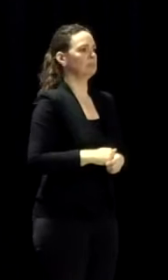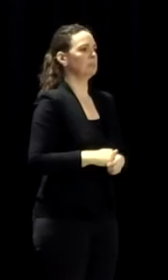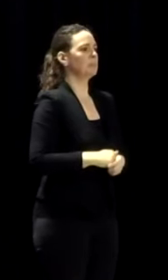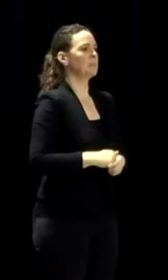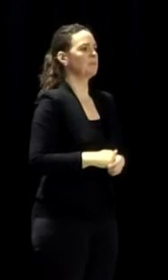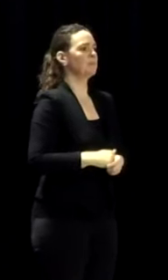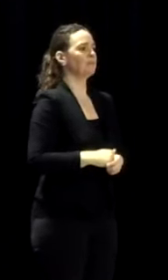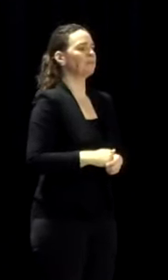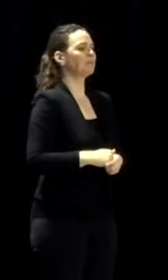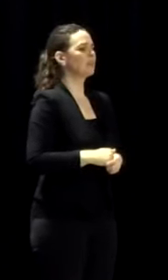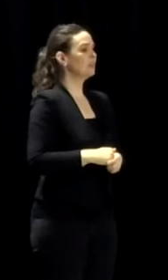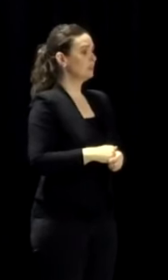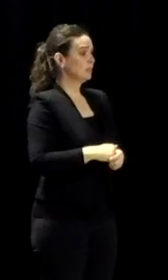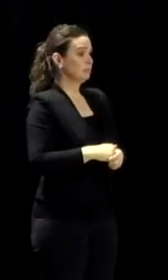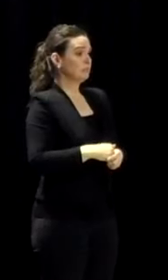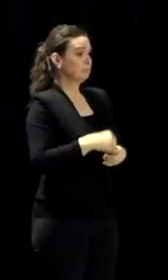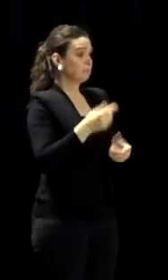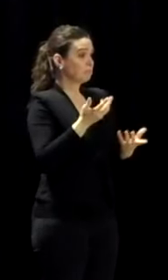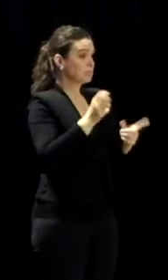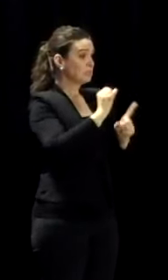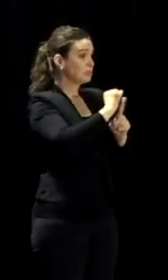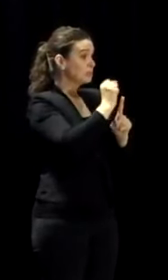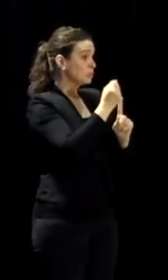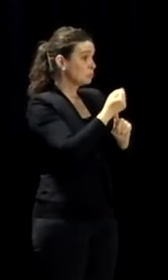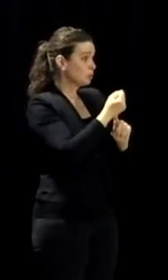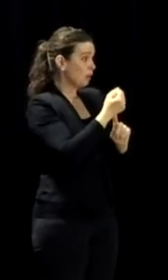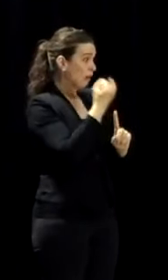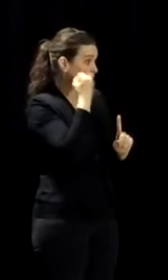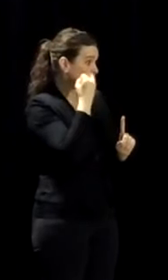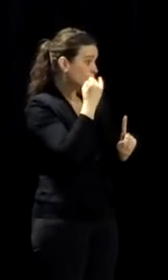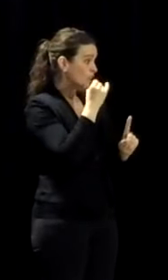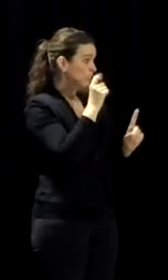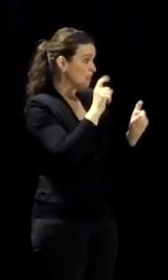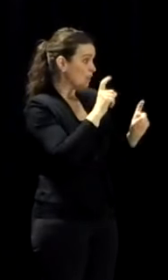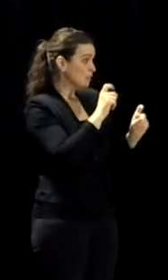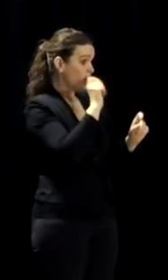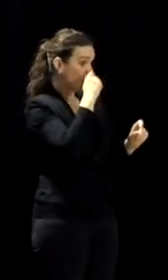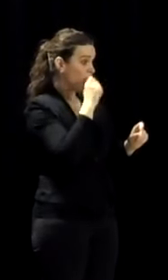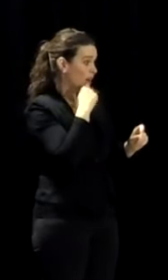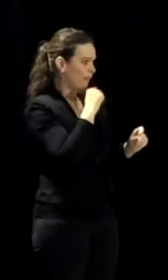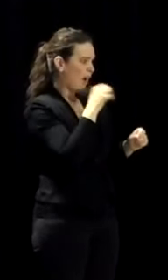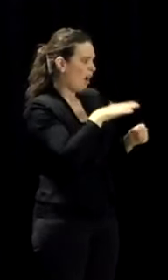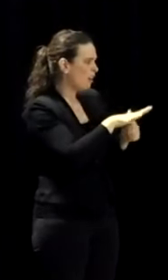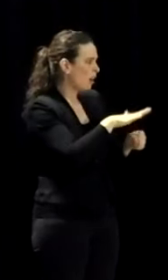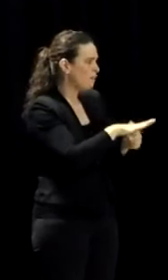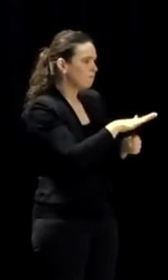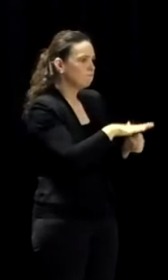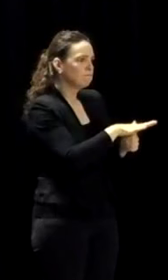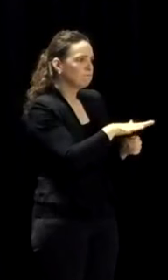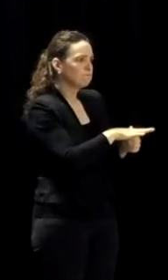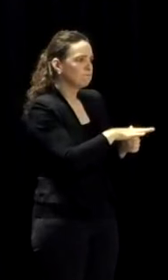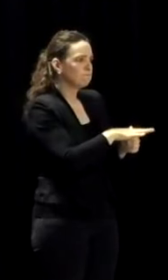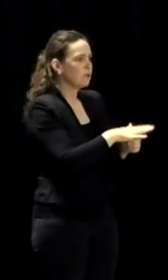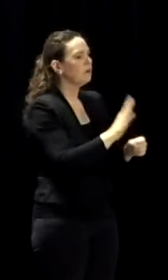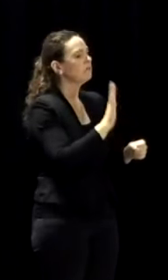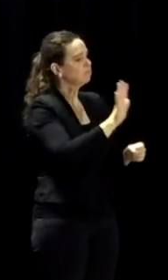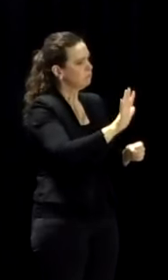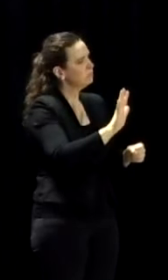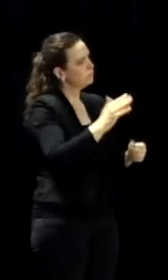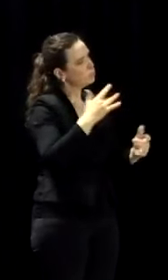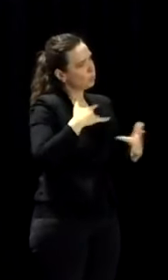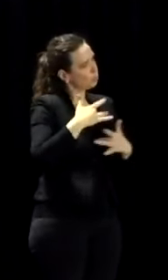not been a test kit for somebody who a doctor said needs testing. If a primary care provider did not have testing that day, they could have referred them down to the